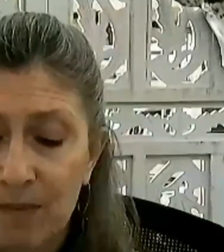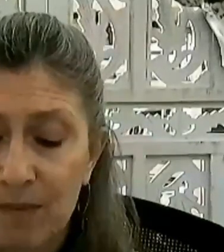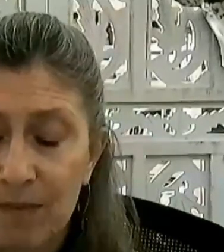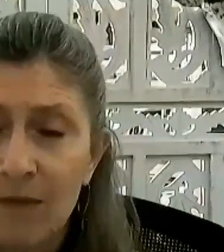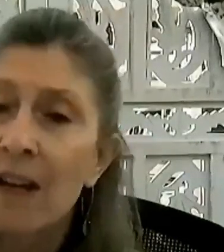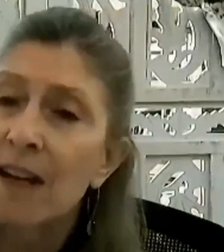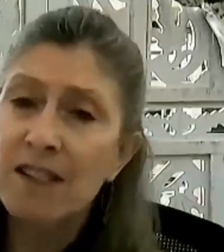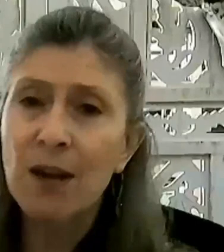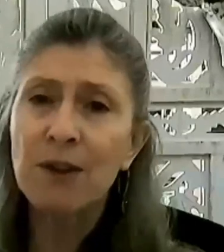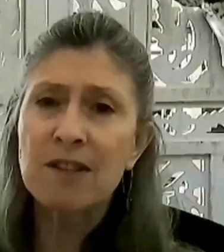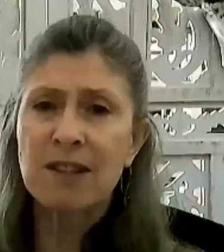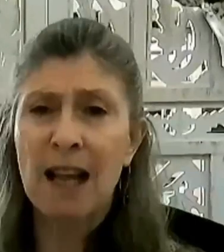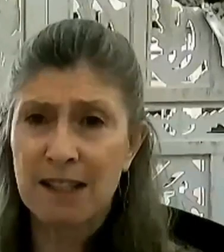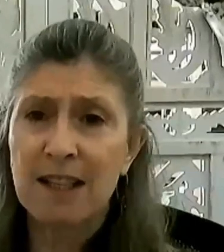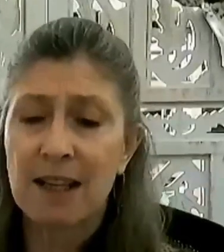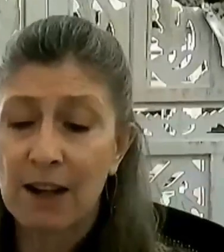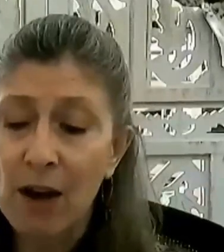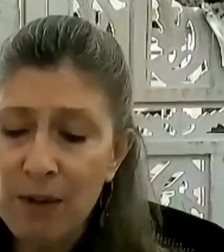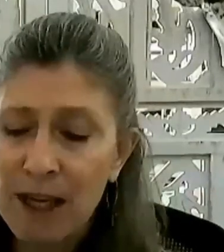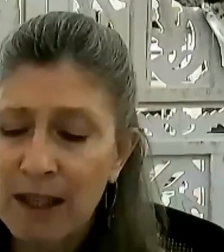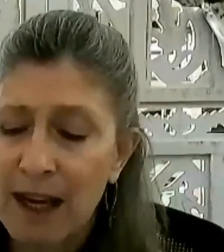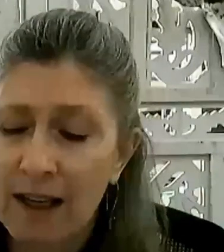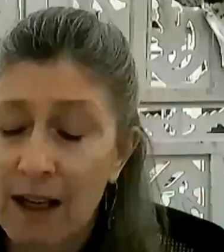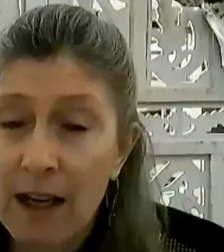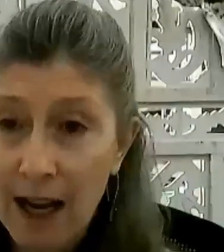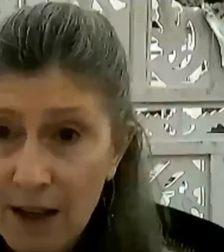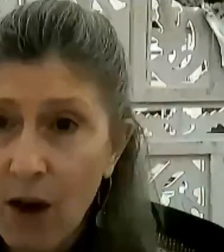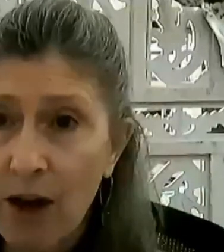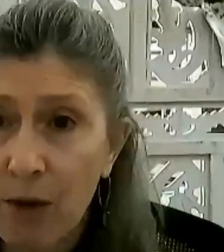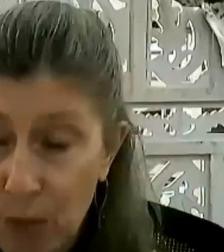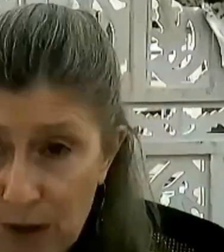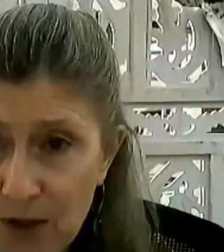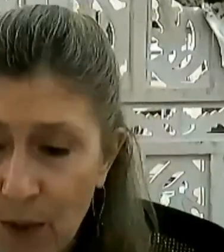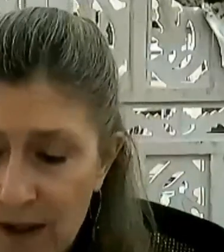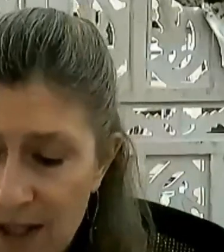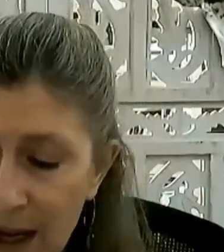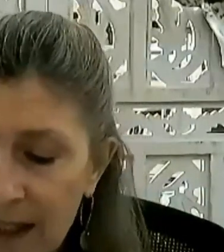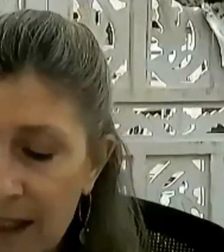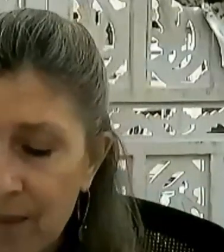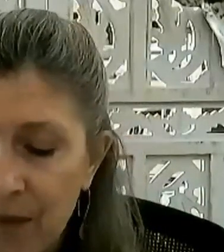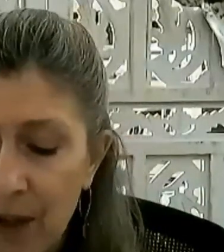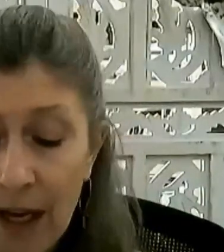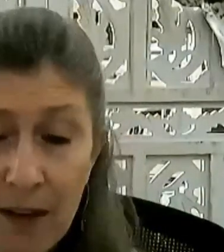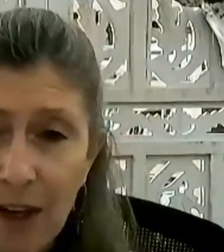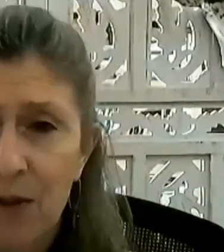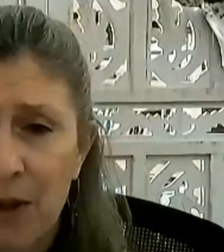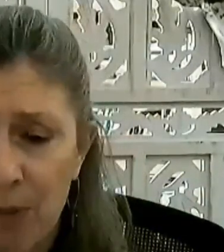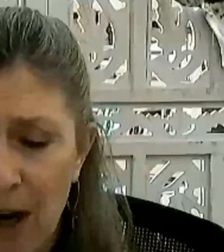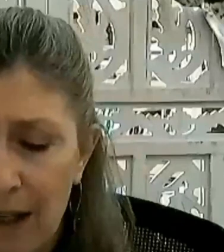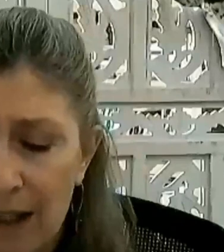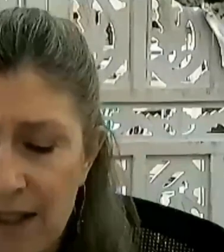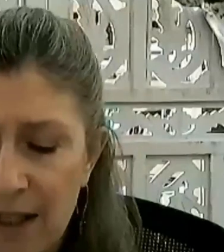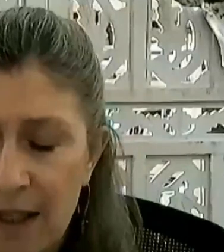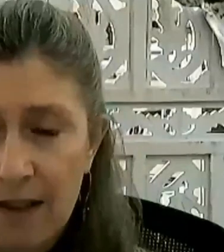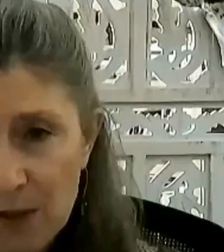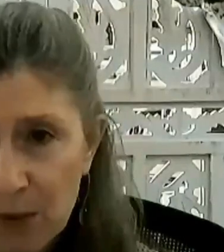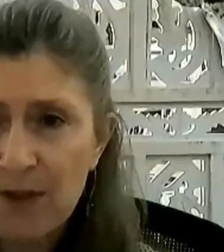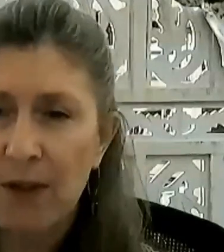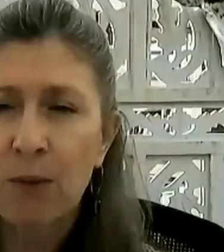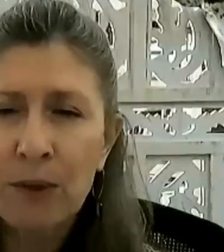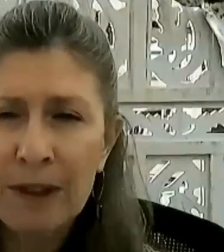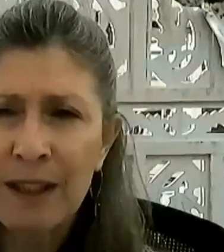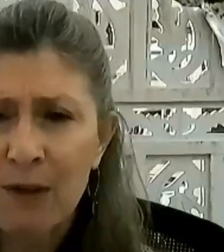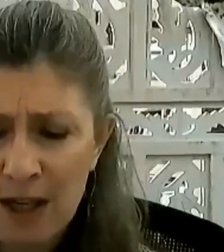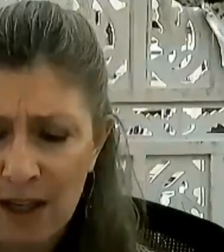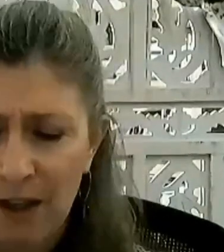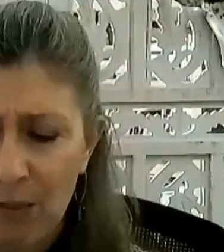forests. In Southeast Alaska and on the mainland, and on Prince of Wales Island and the other nearby islands, these